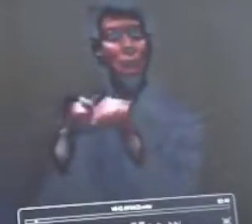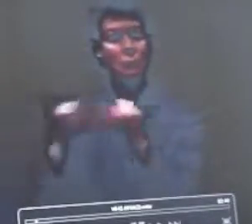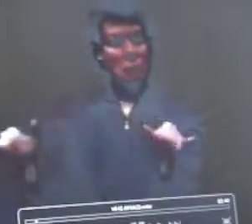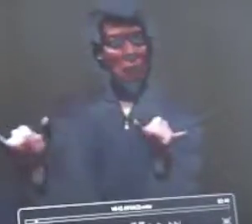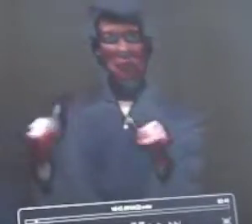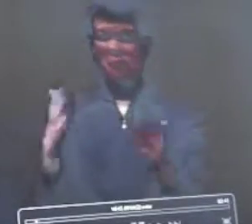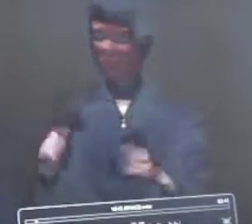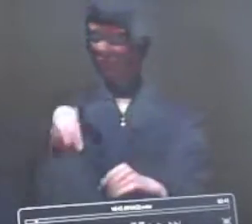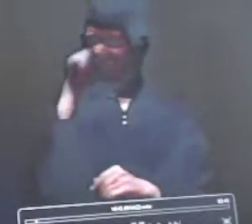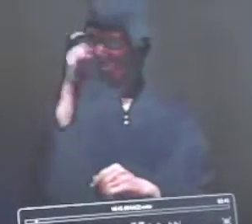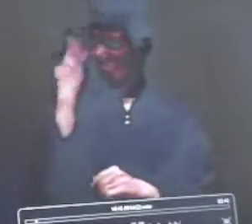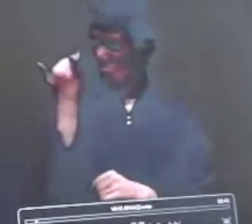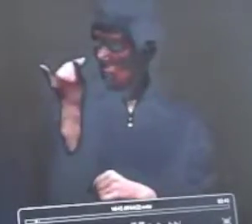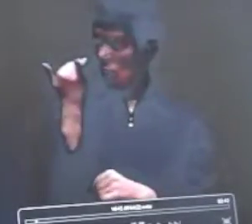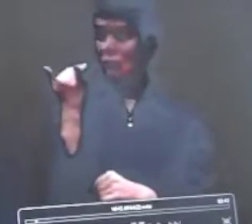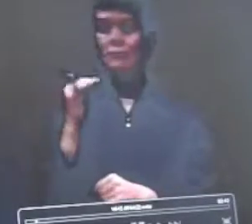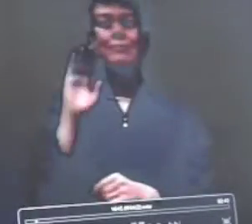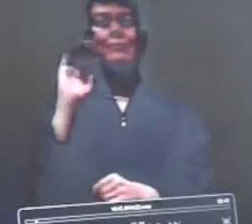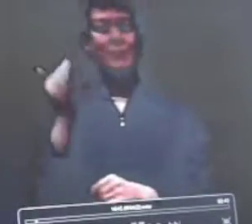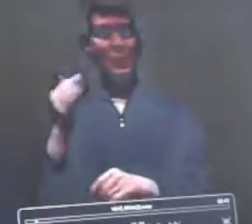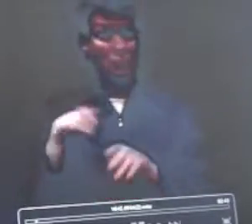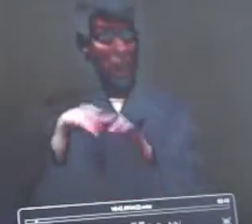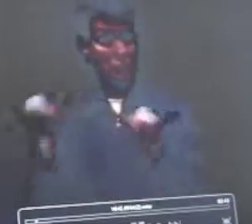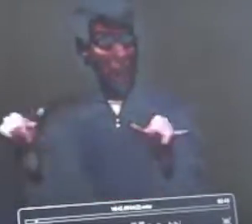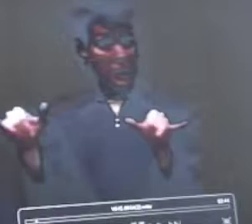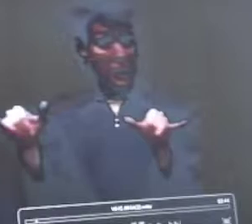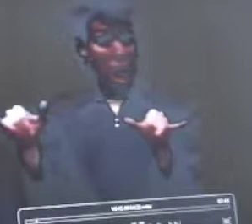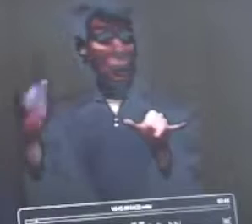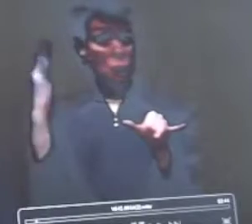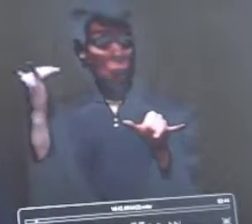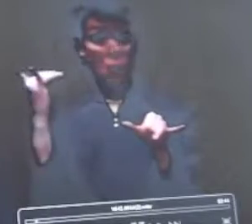we tend to use simultaneous interpreting more often.